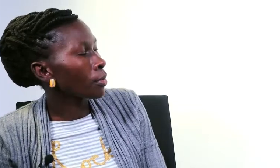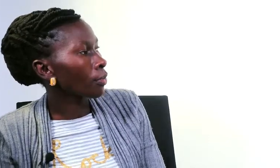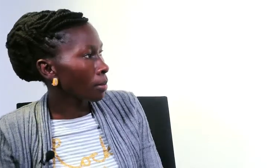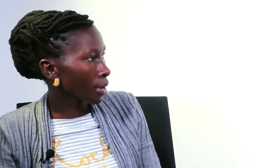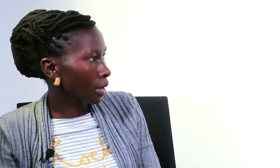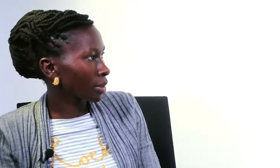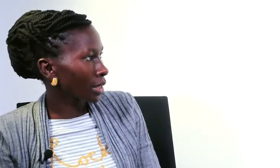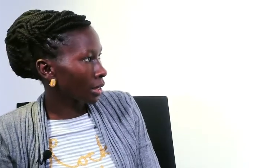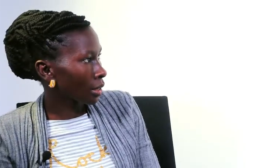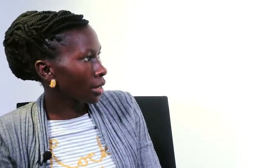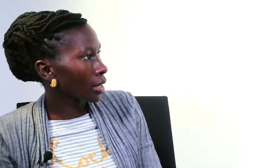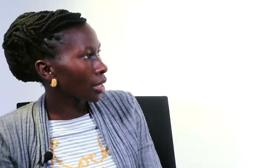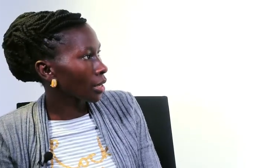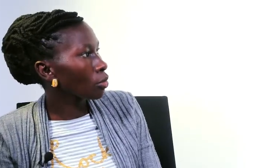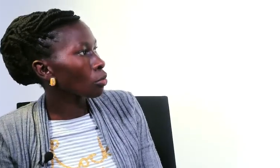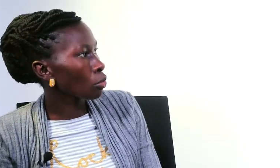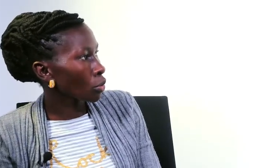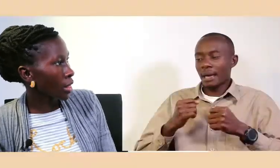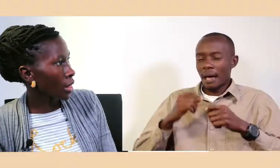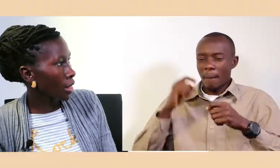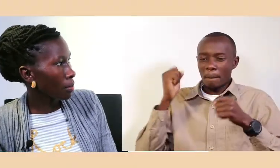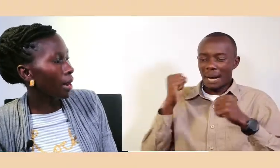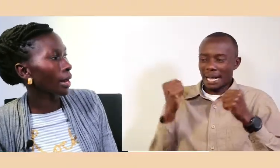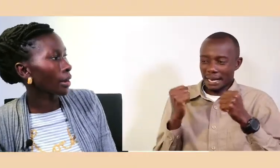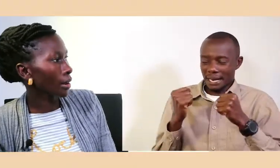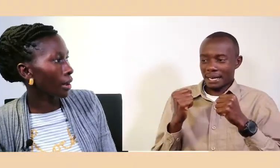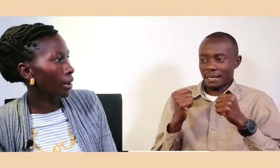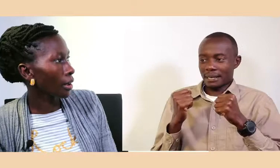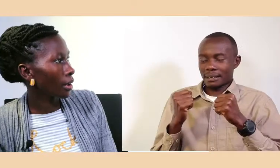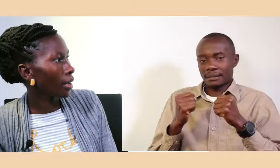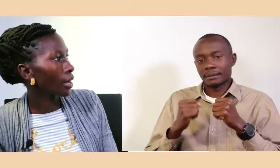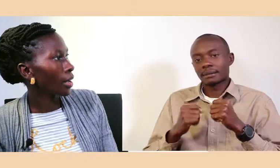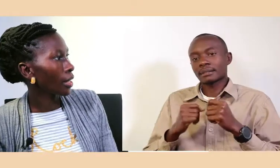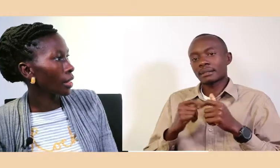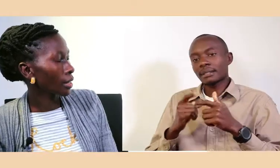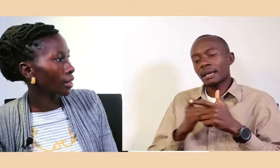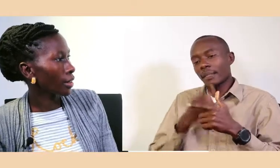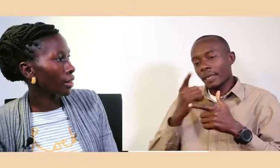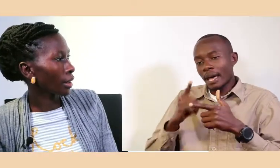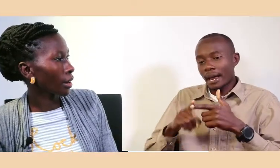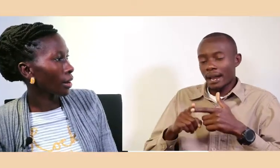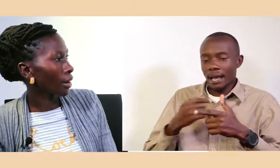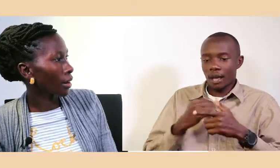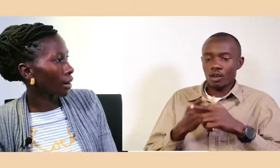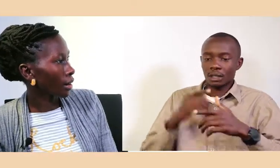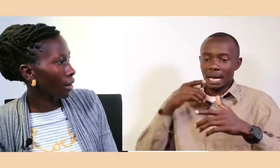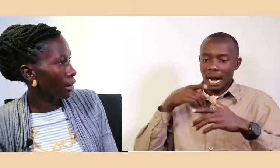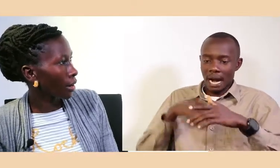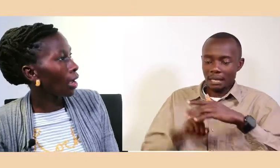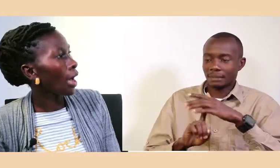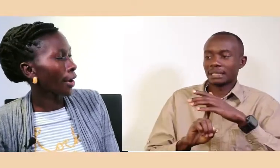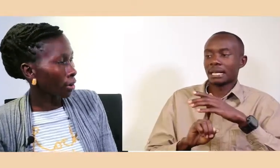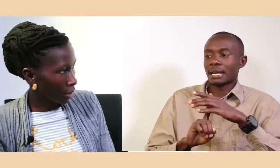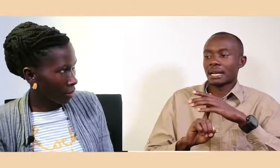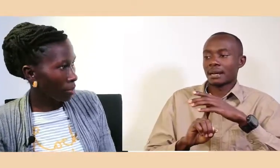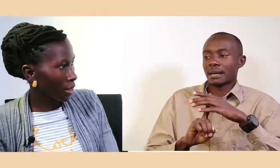Before I became sick with malaria, then I got